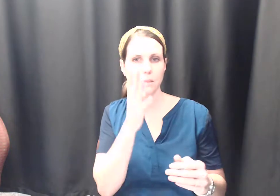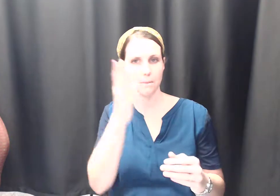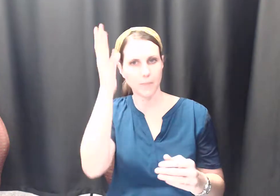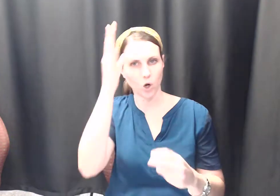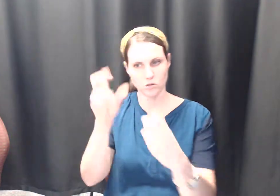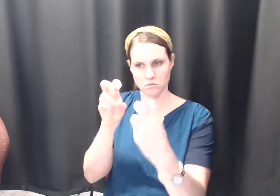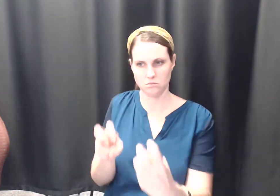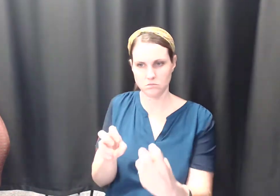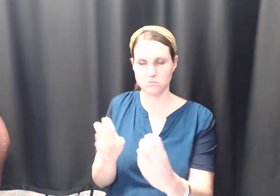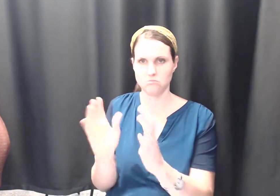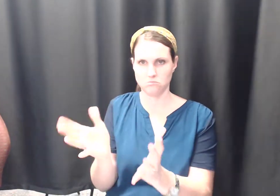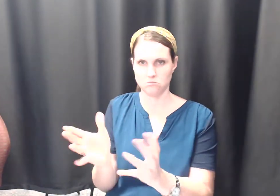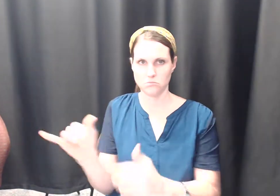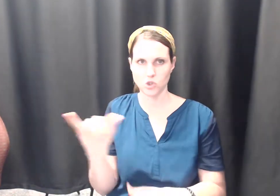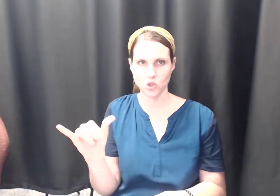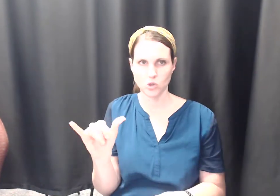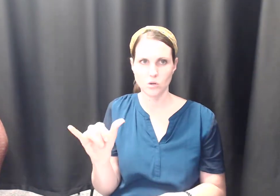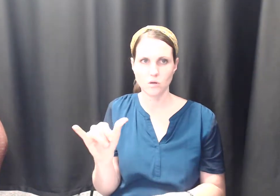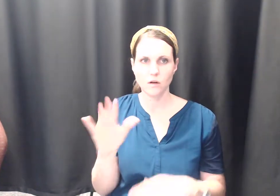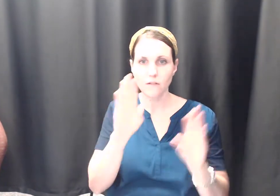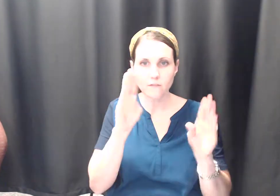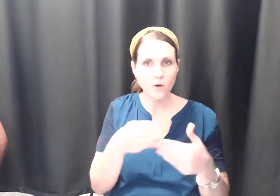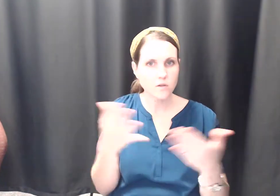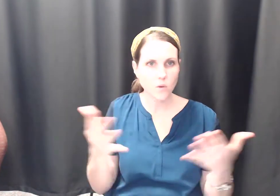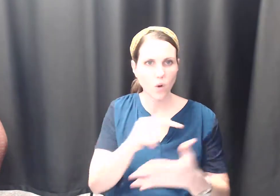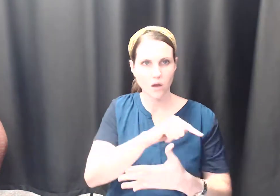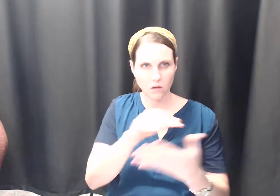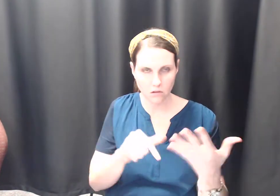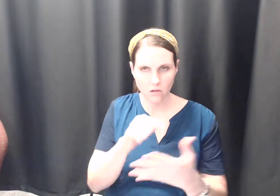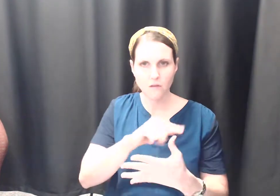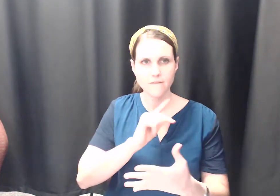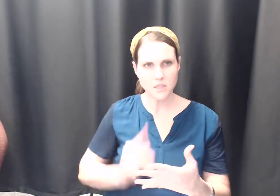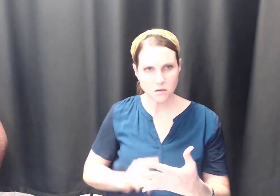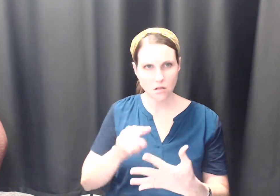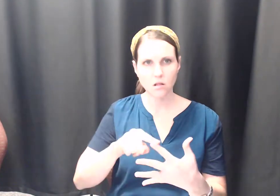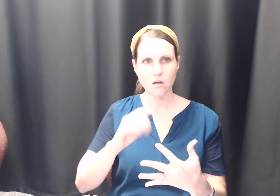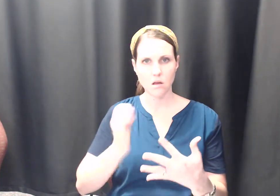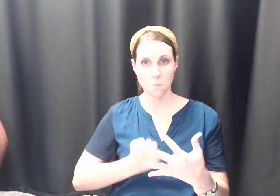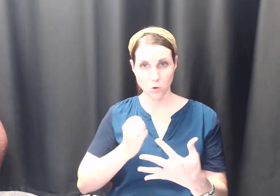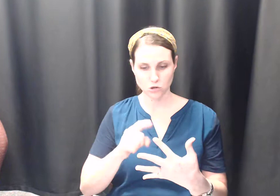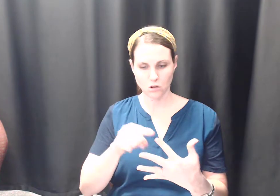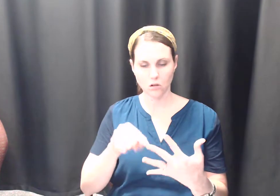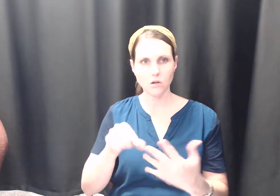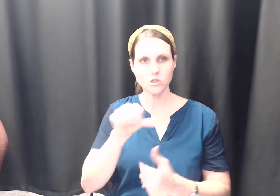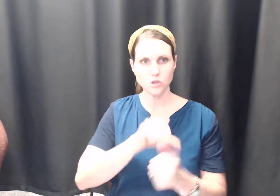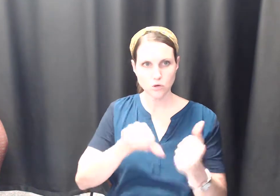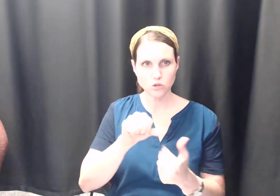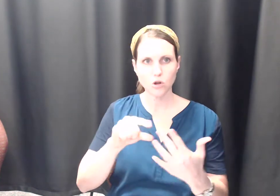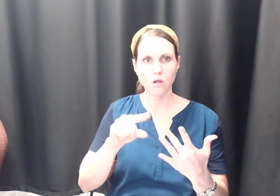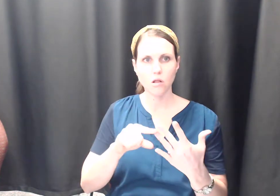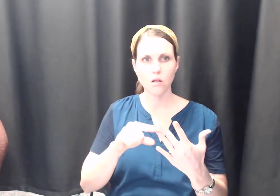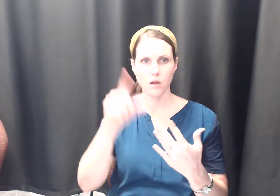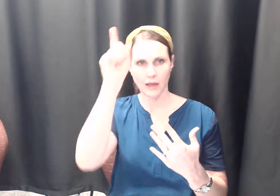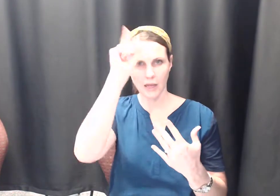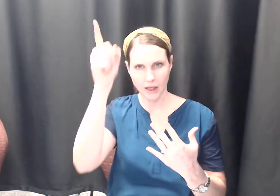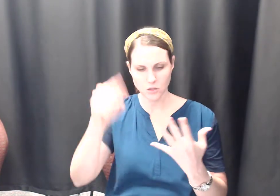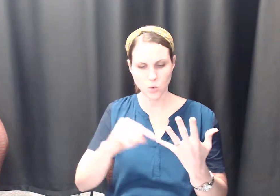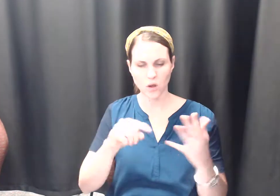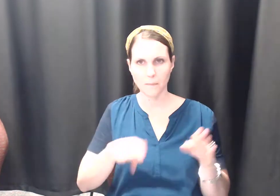physical, emotional, social, intellectual, and behavioral development. As before, there are other ways of categorizing